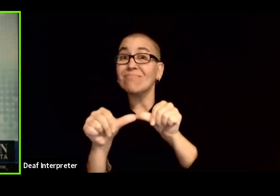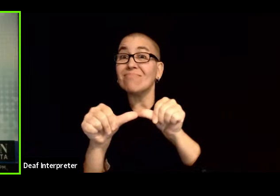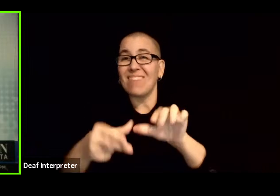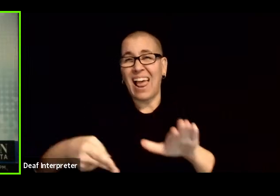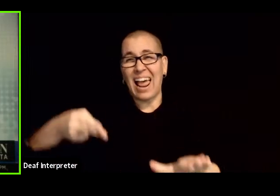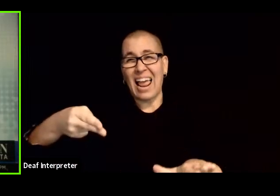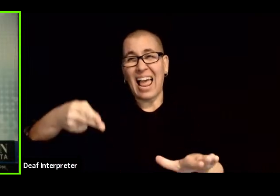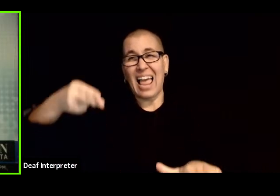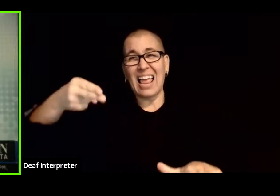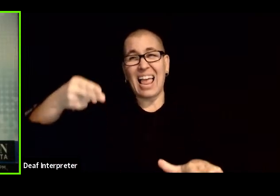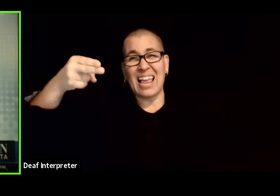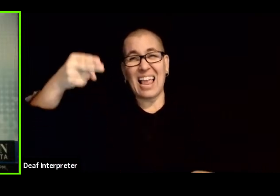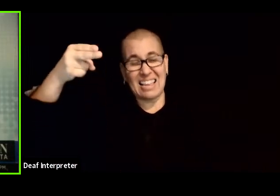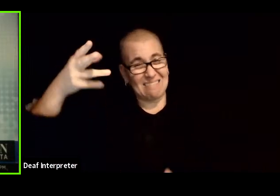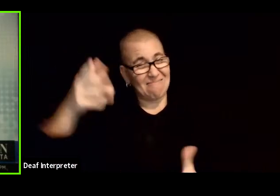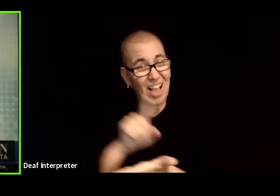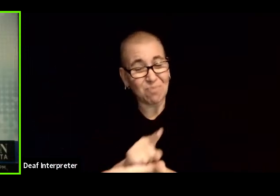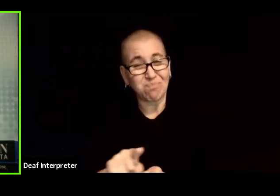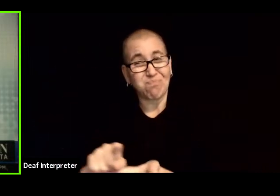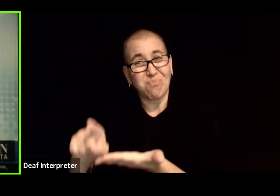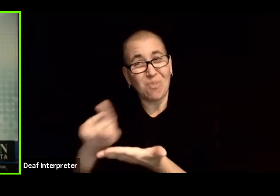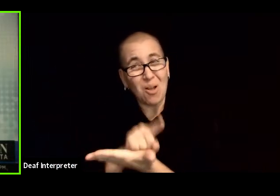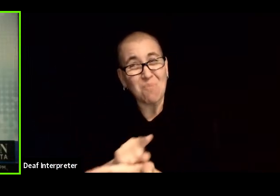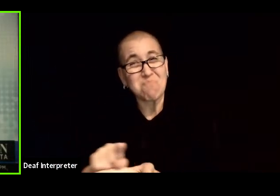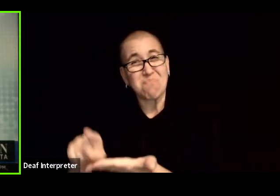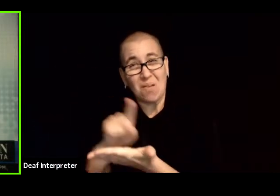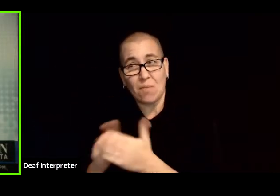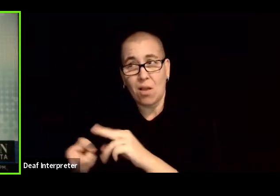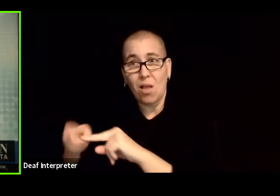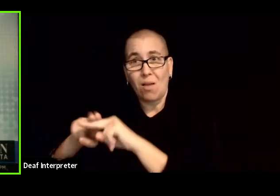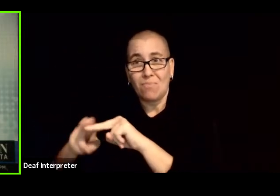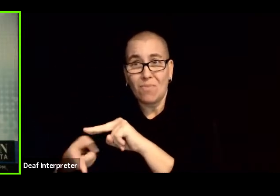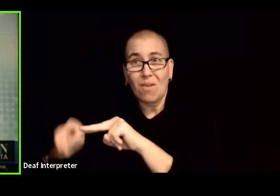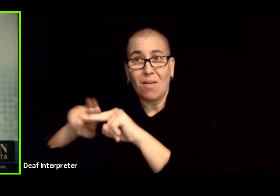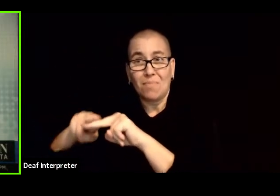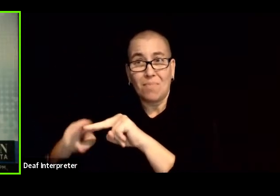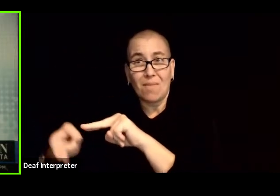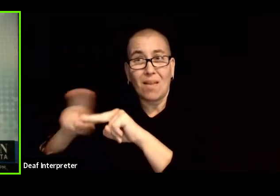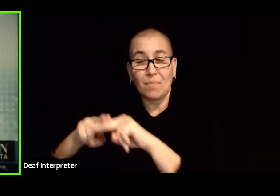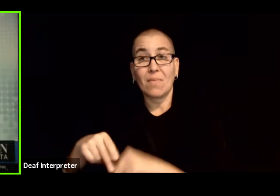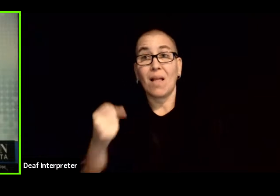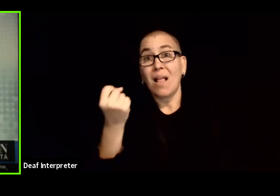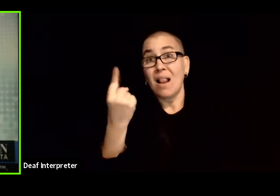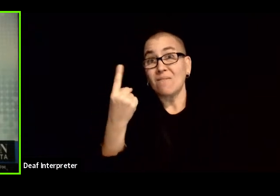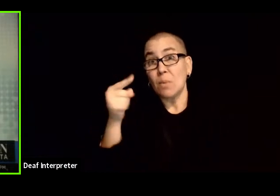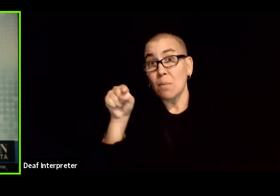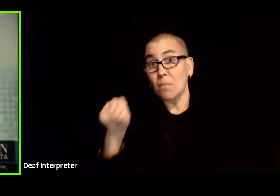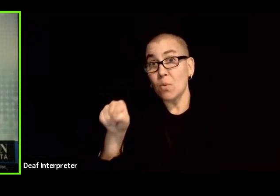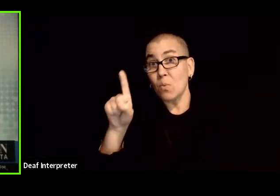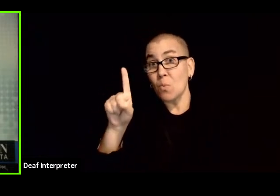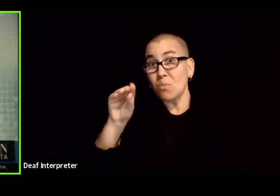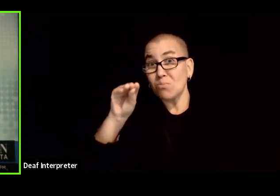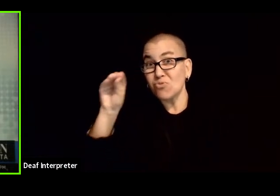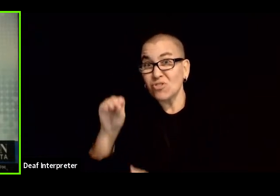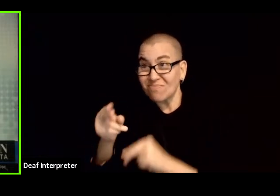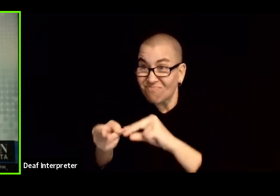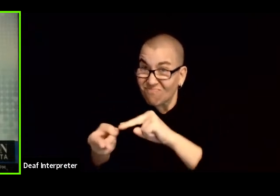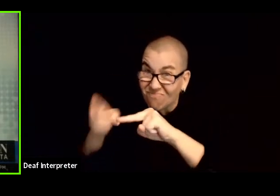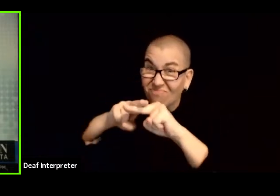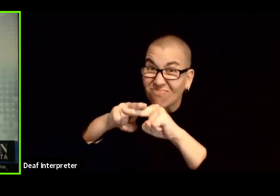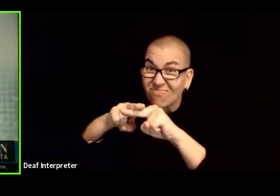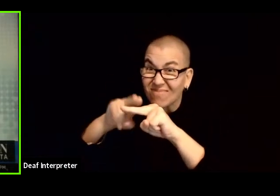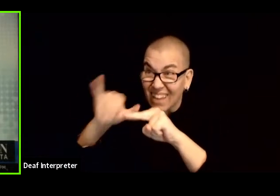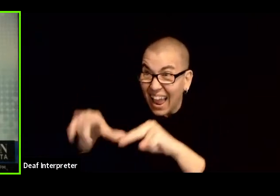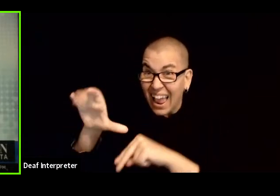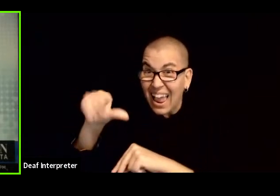at 11.1% increase in cases versus a week ago, which is up over